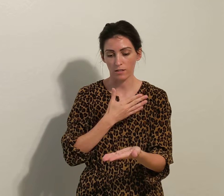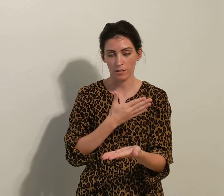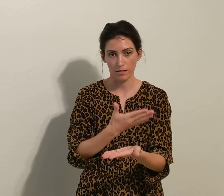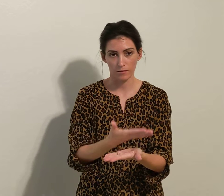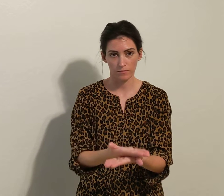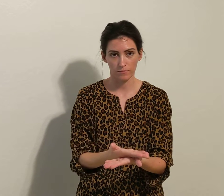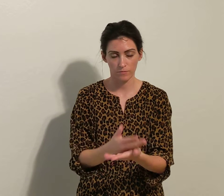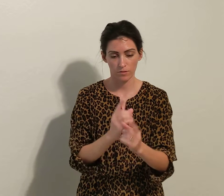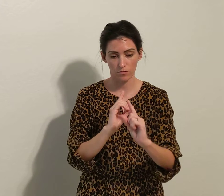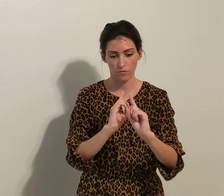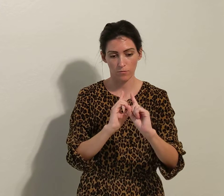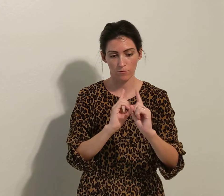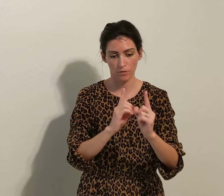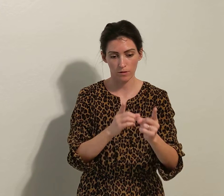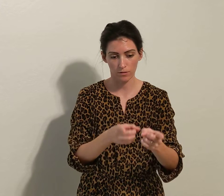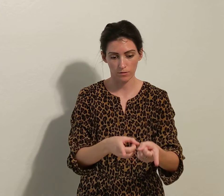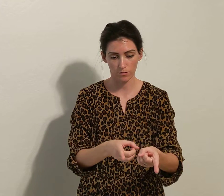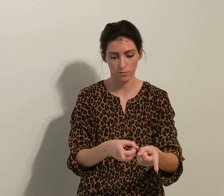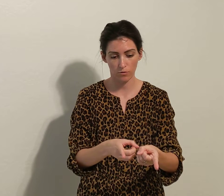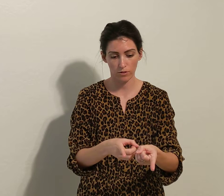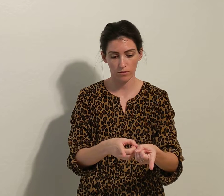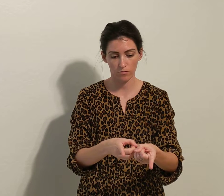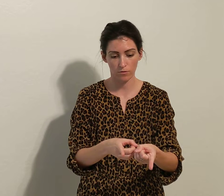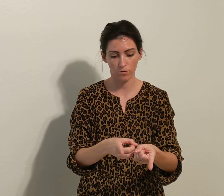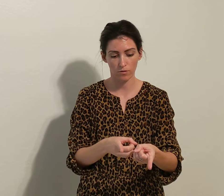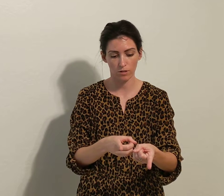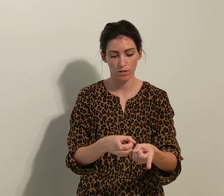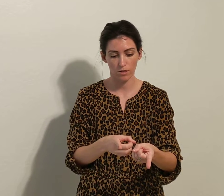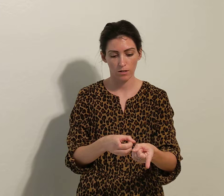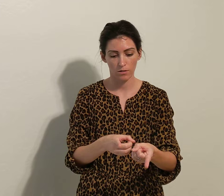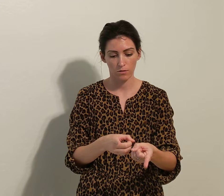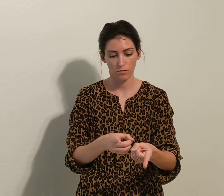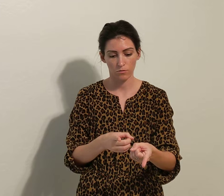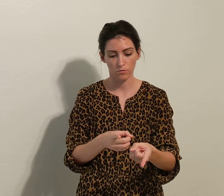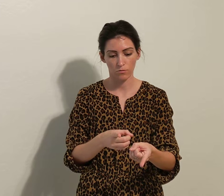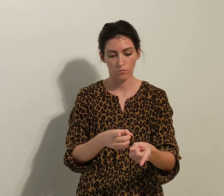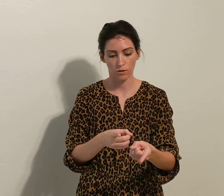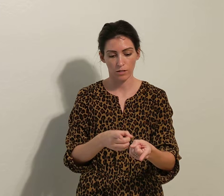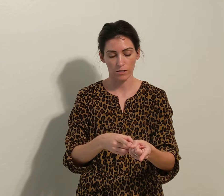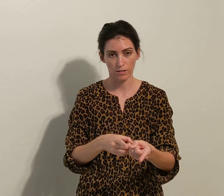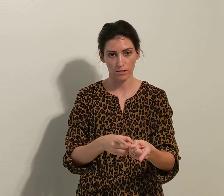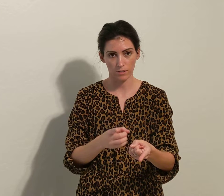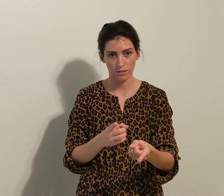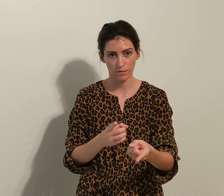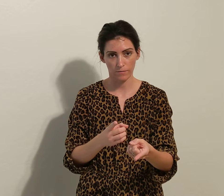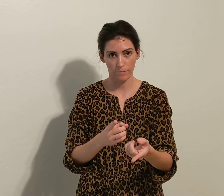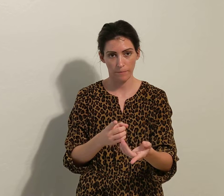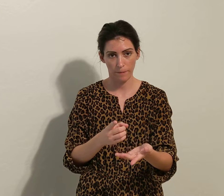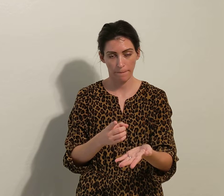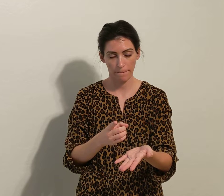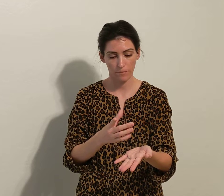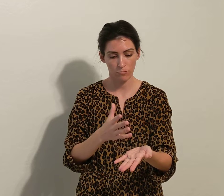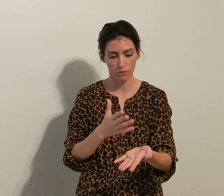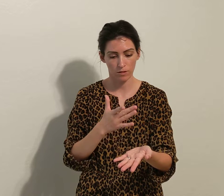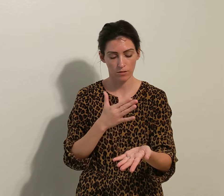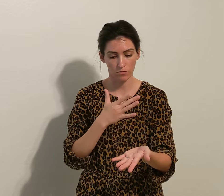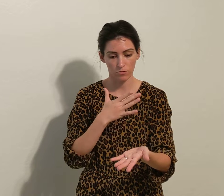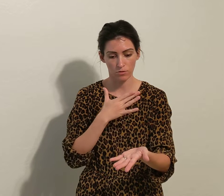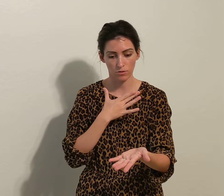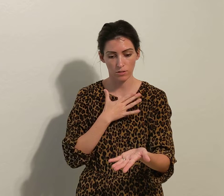willingly. So from fingers pointing forward to one hand stays here. One hand goes to your